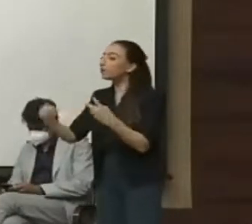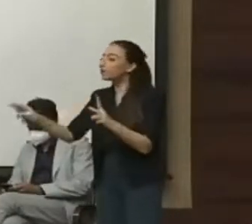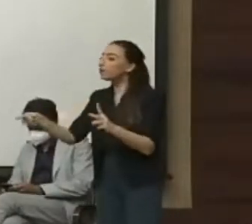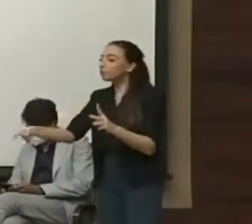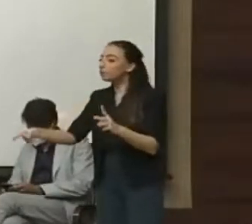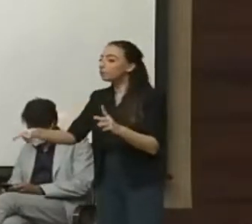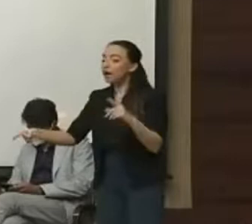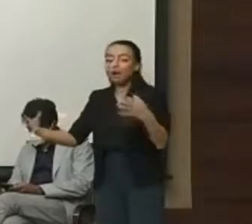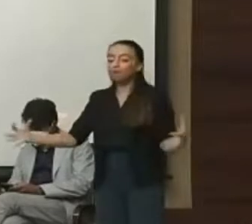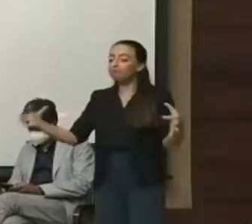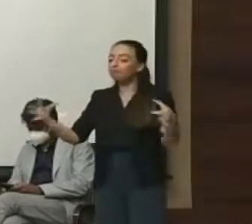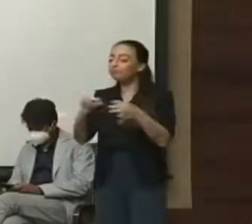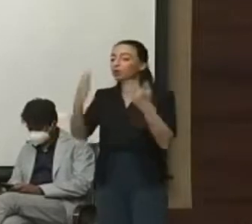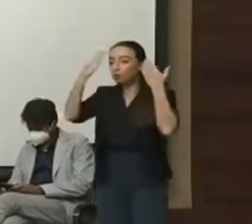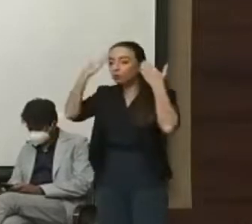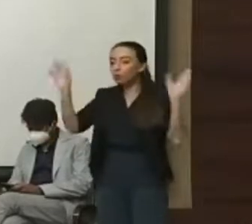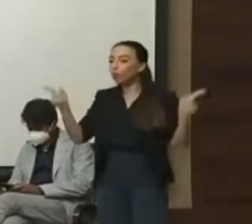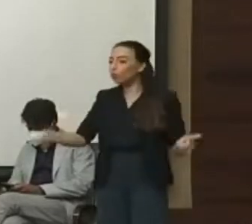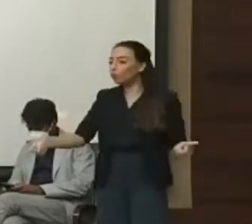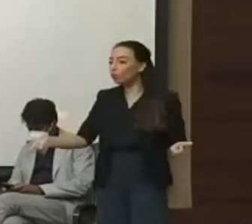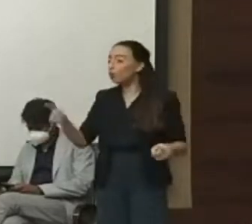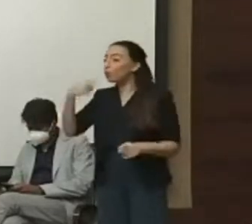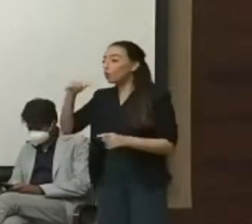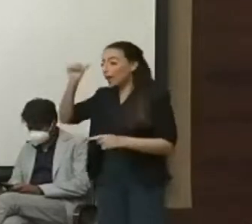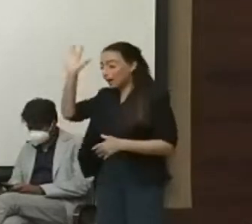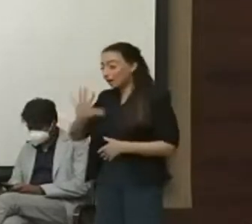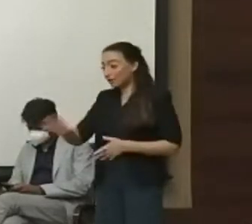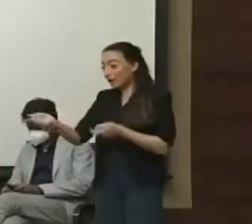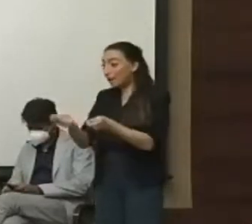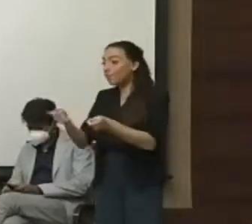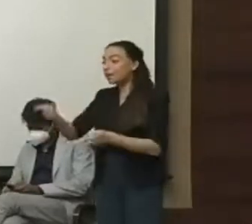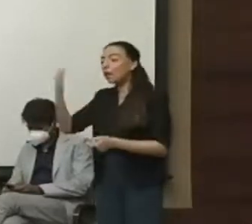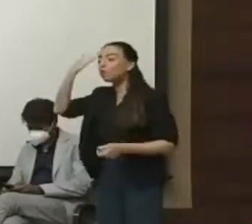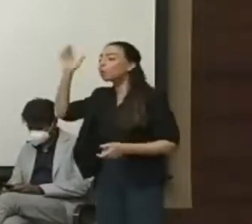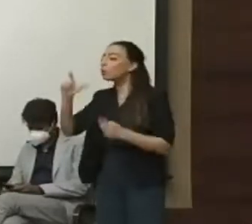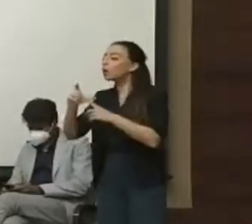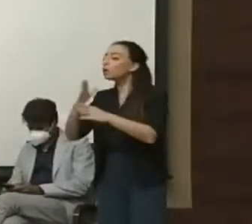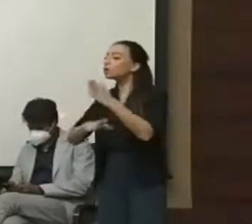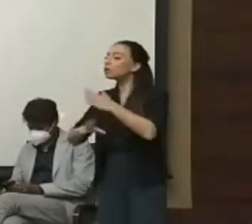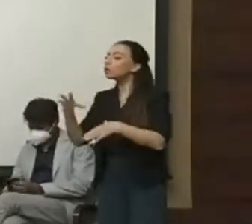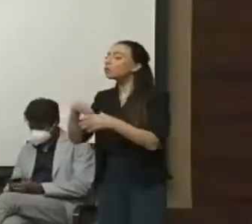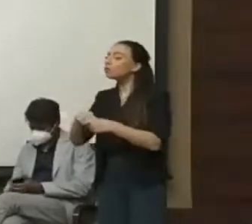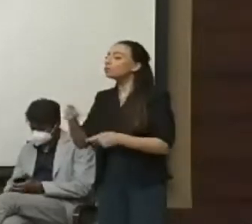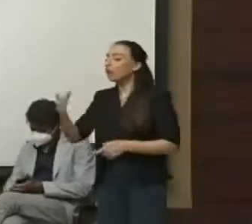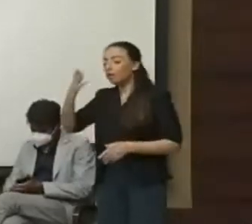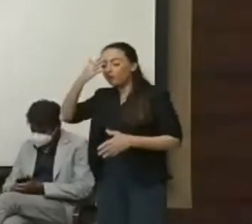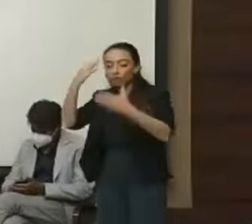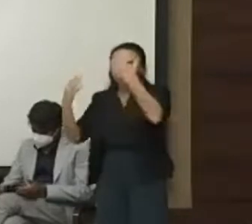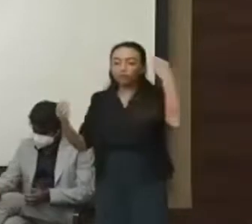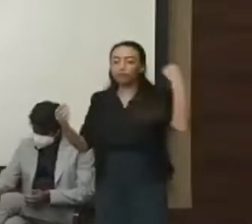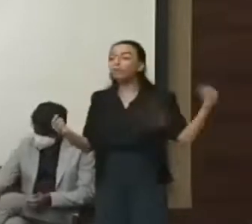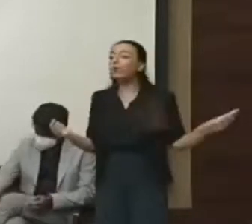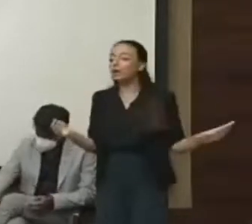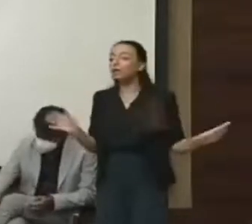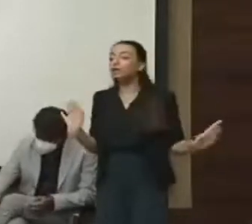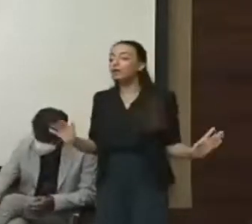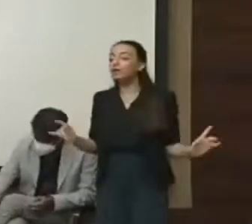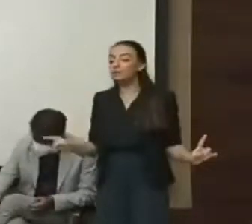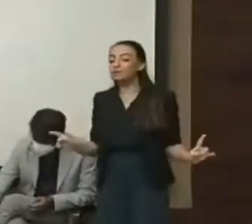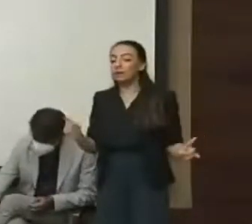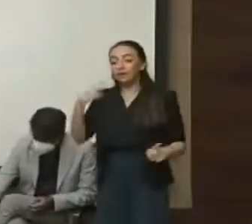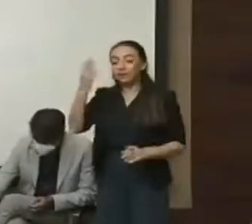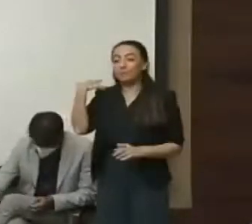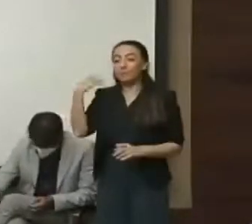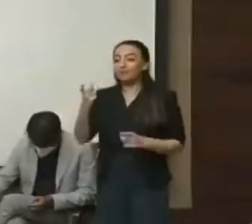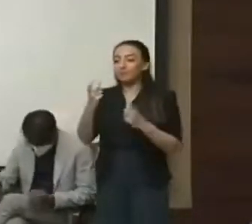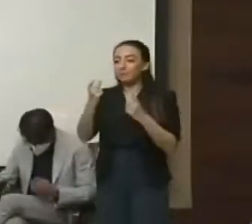often totally forget about the fact that people with disability also exist in the country as citizens. And that happened when the